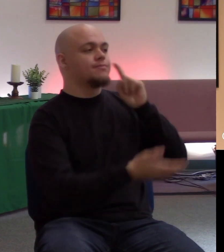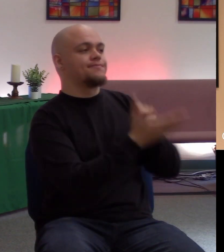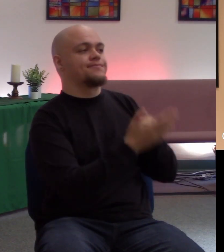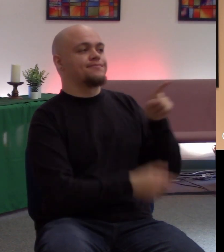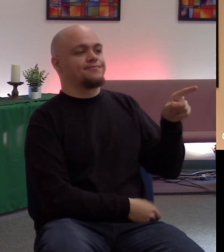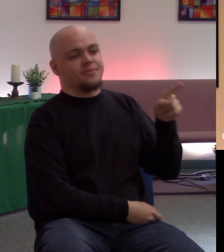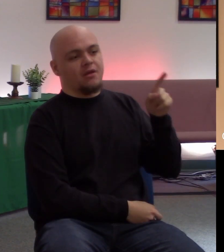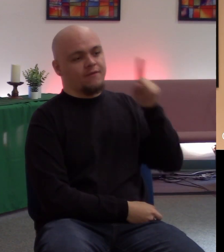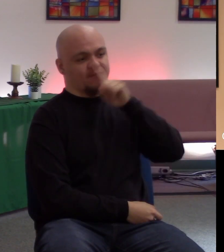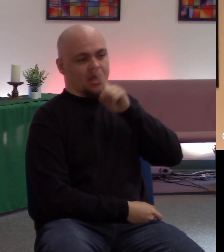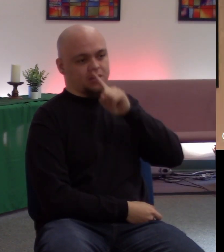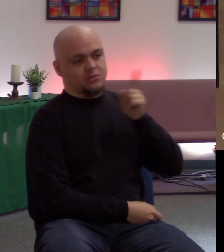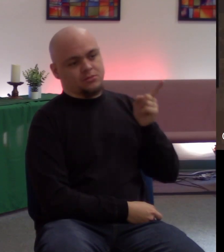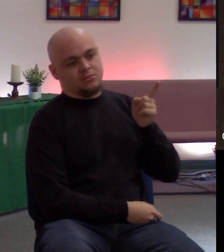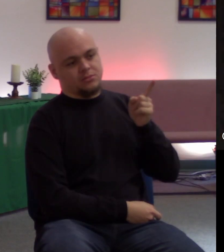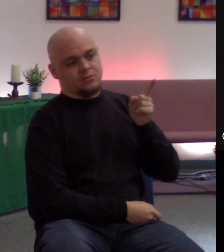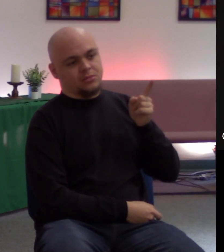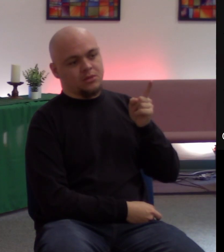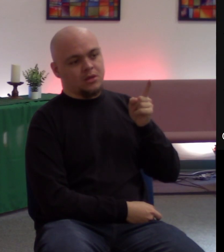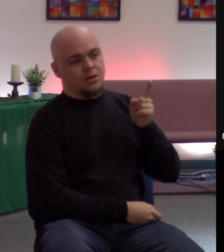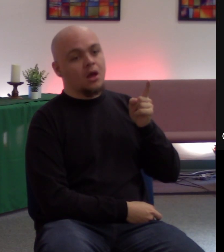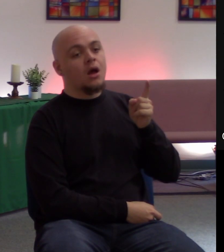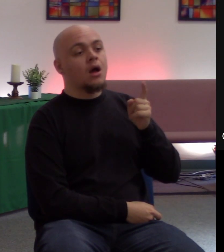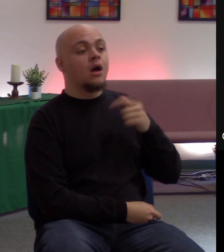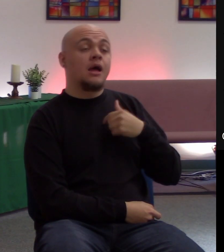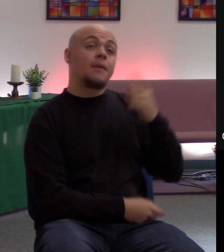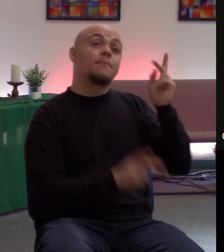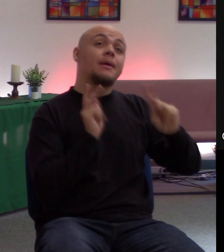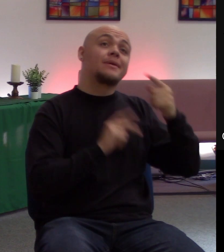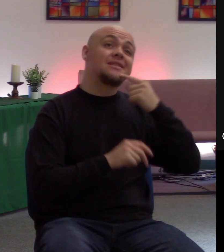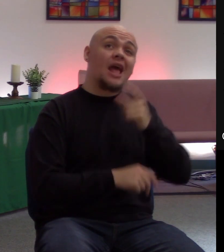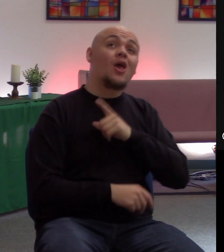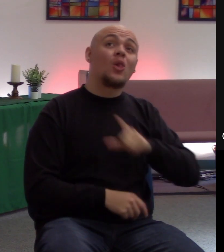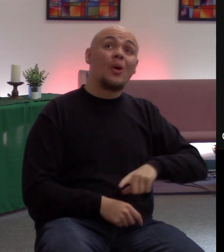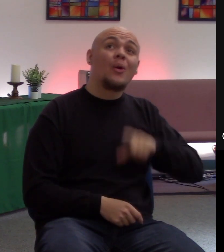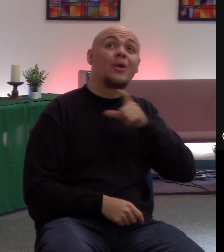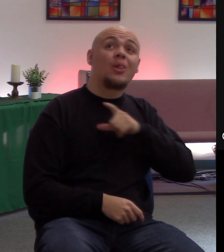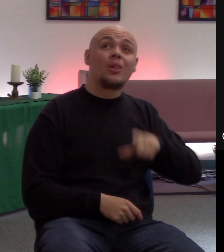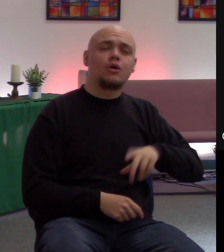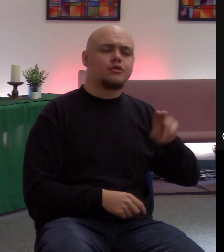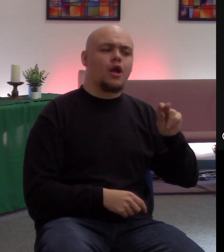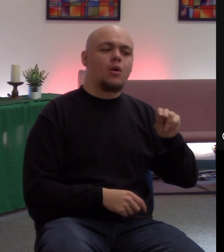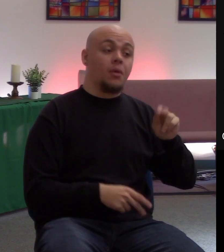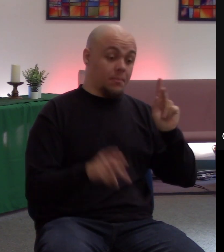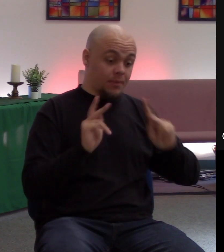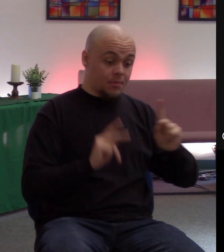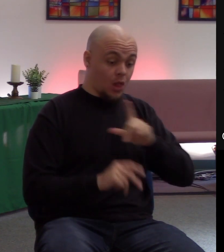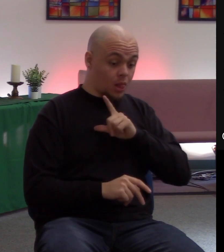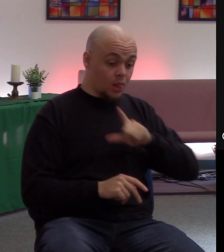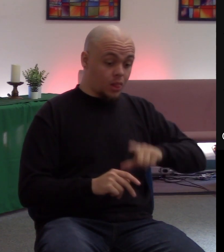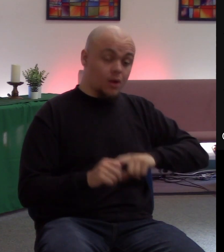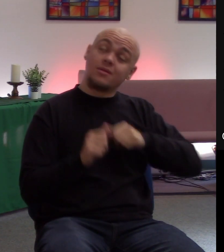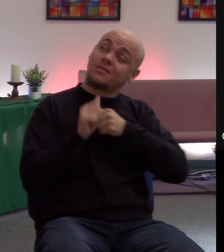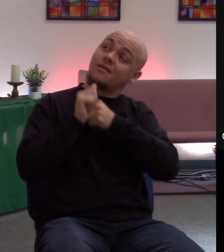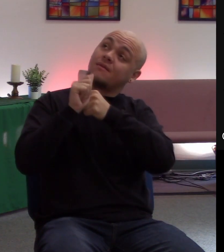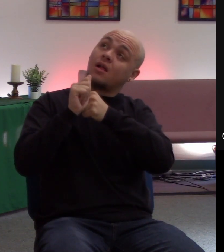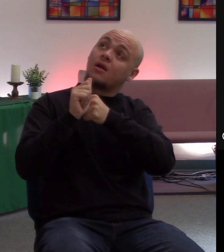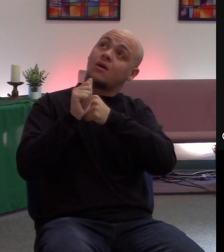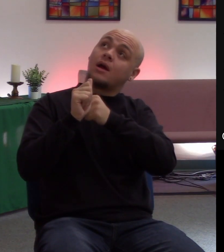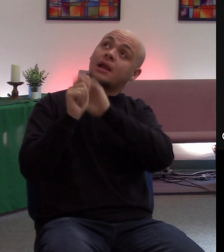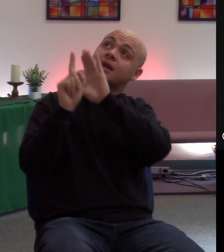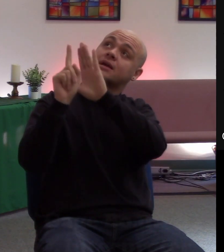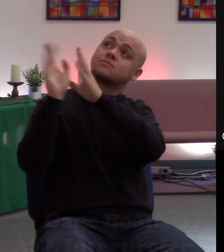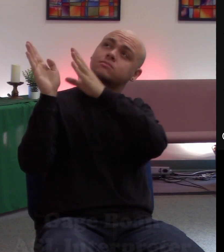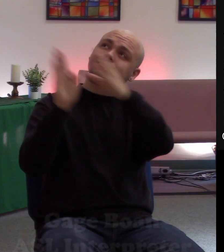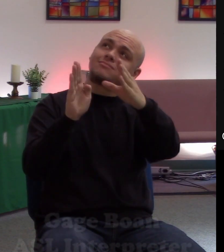profit. Thus by their fruit you will recognize them. Not everyone who says to me, Lord, Lord, will enter the kingdom of heaven, but only the one